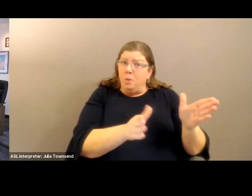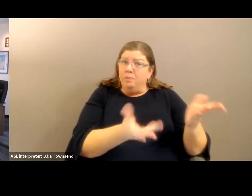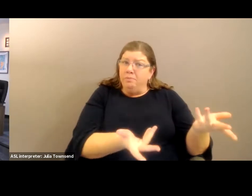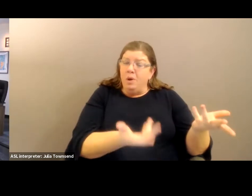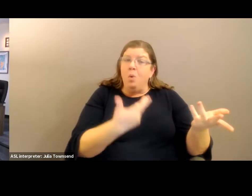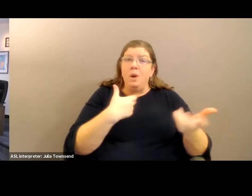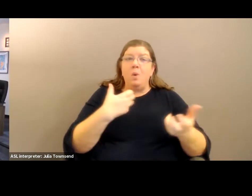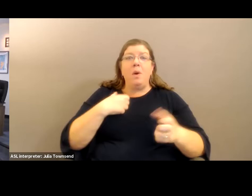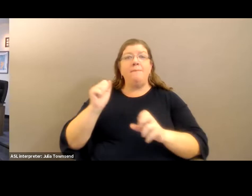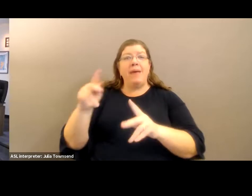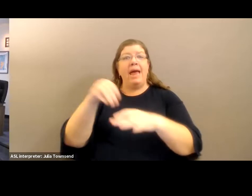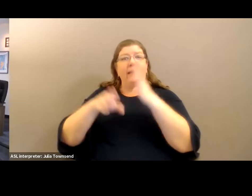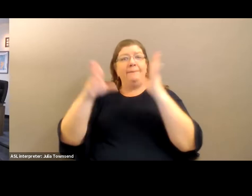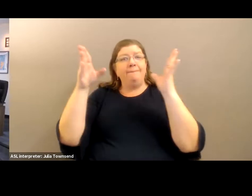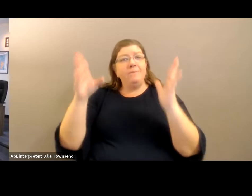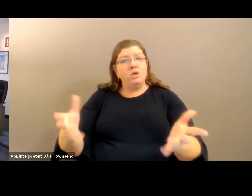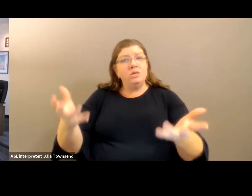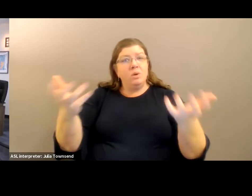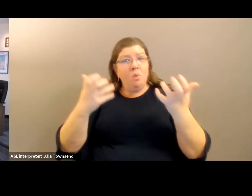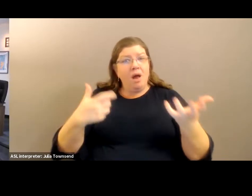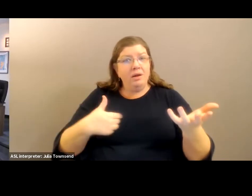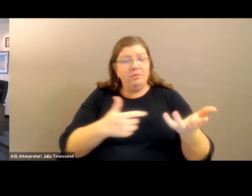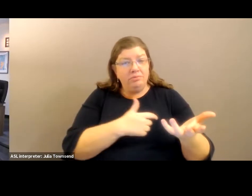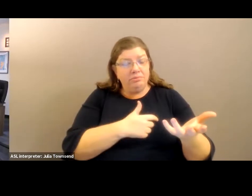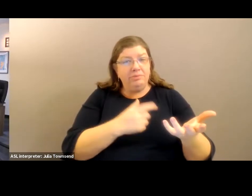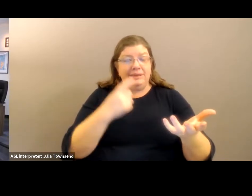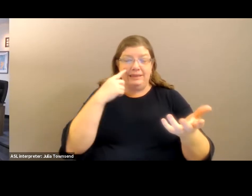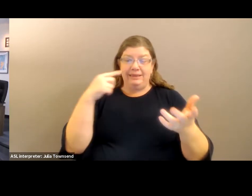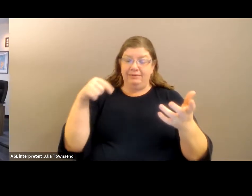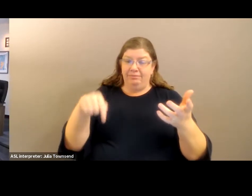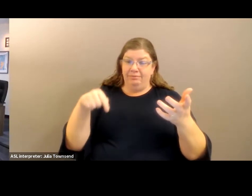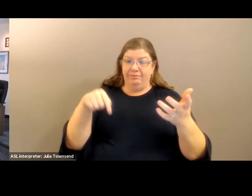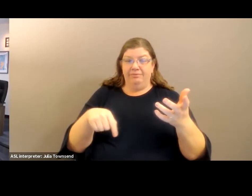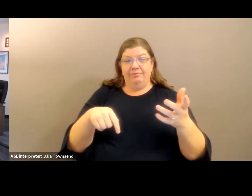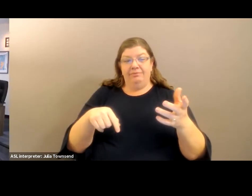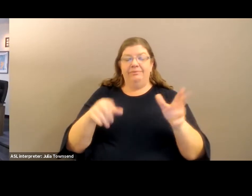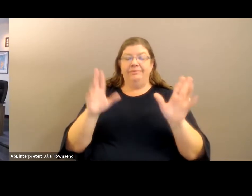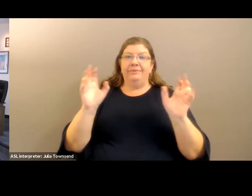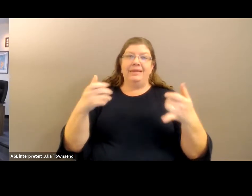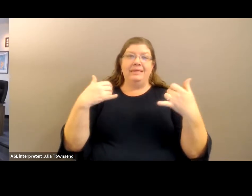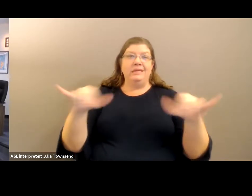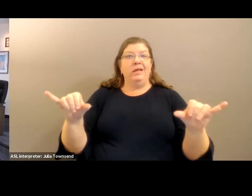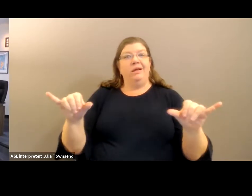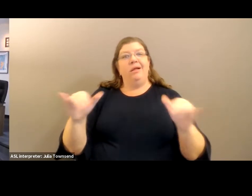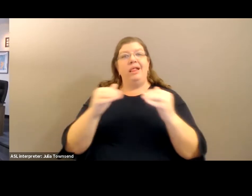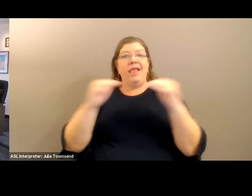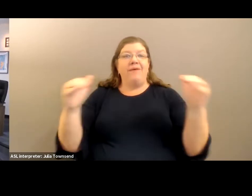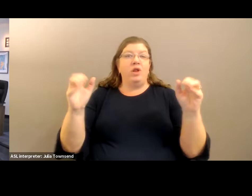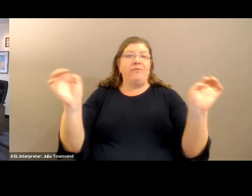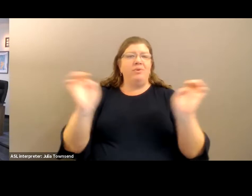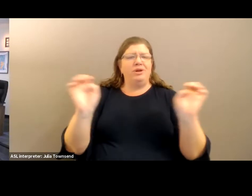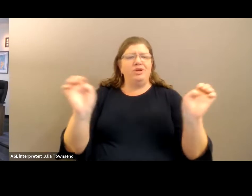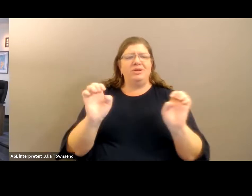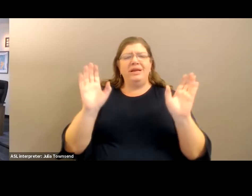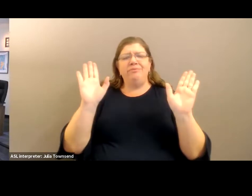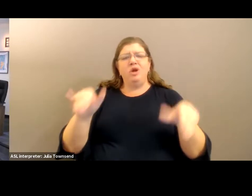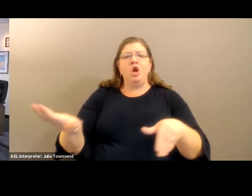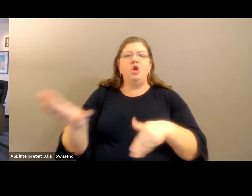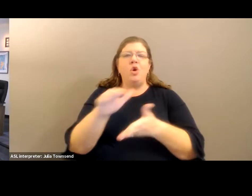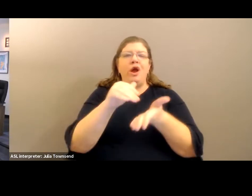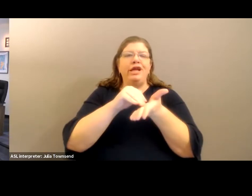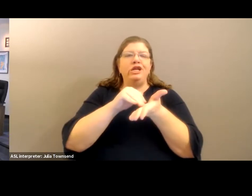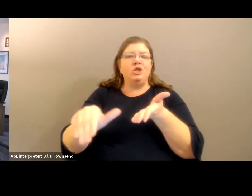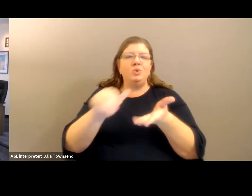back in person. And I think that keeping this state of emergency is just really an excuse not to